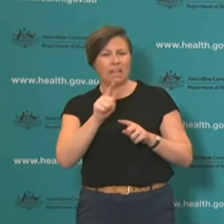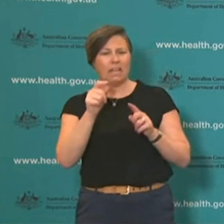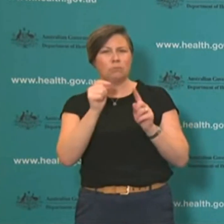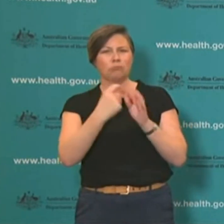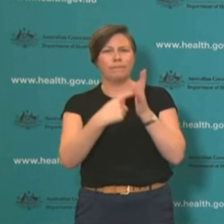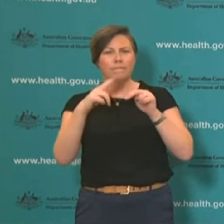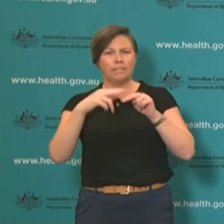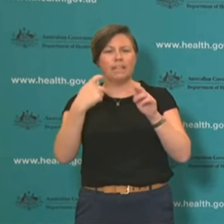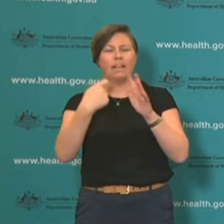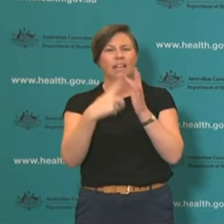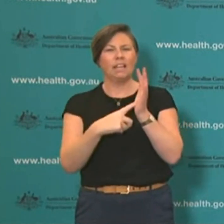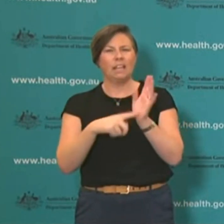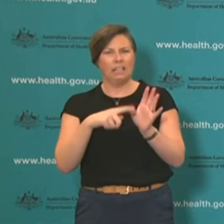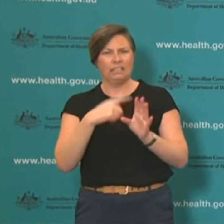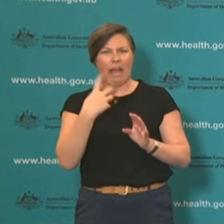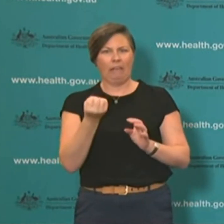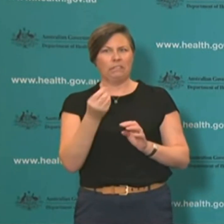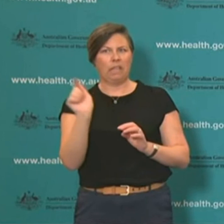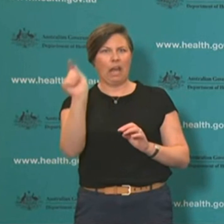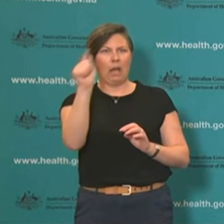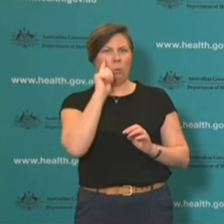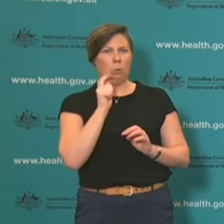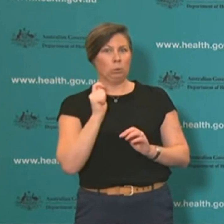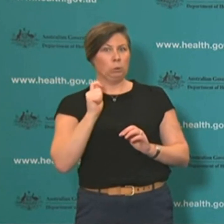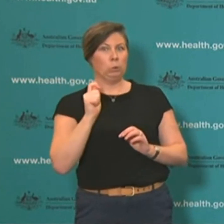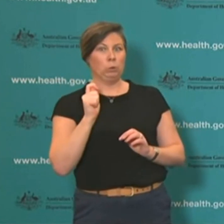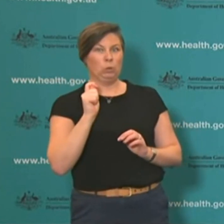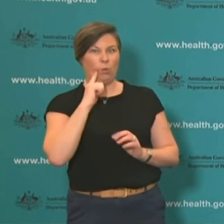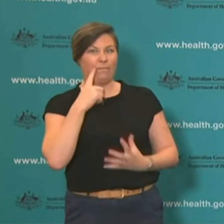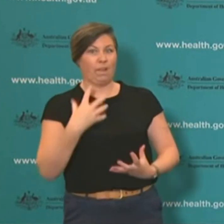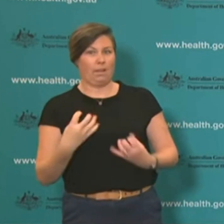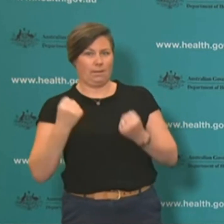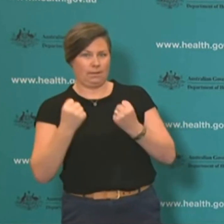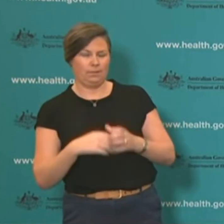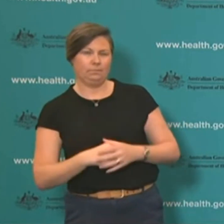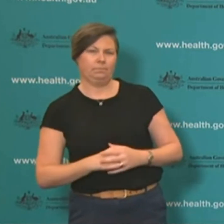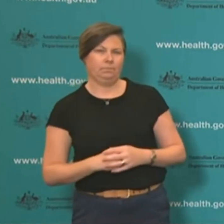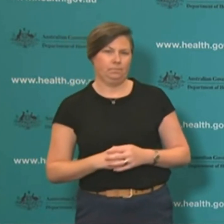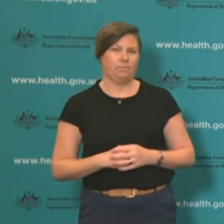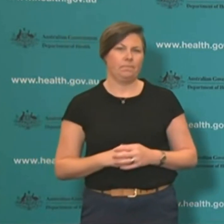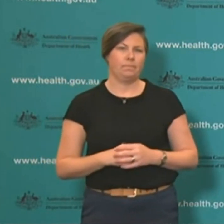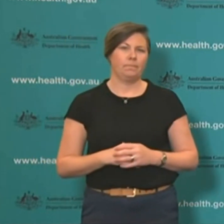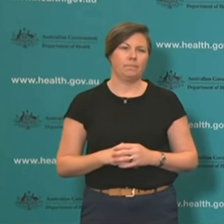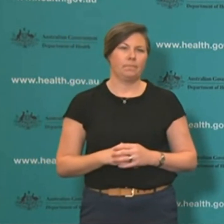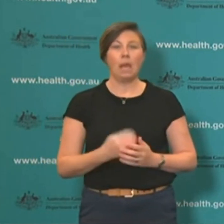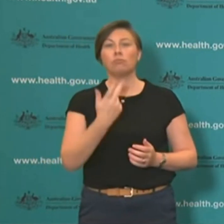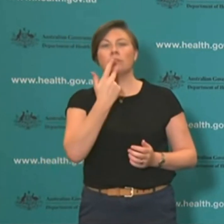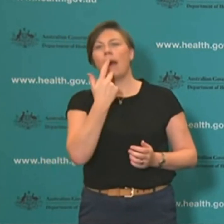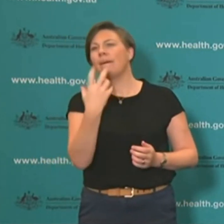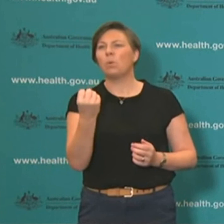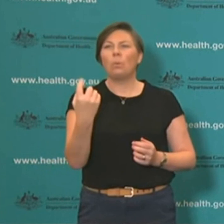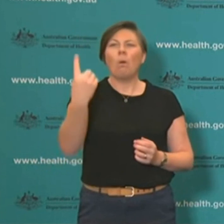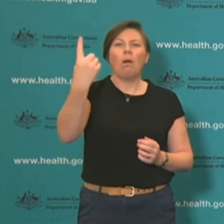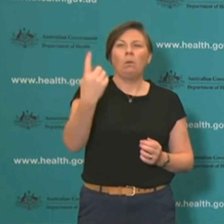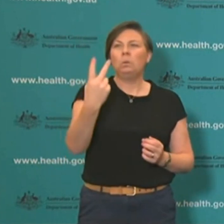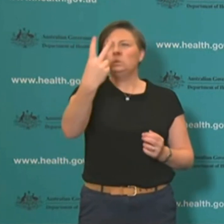to stage 3 trials and that sort of thing, a few promising candidates. Generally, what sort of, say for instance, there's a situation where a couple of vaccines